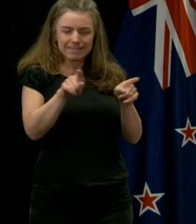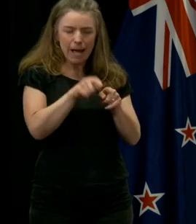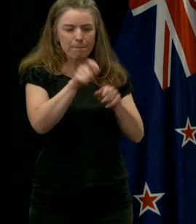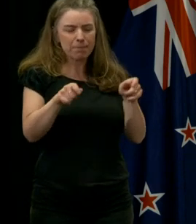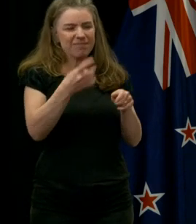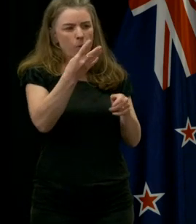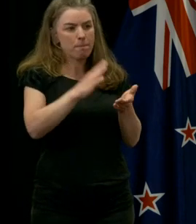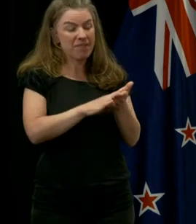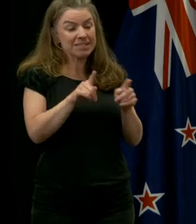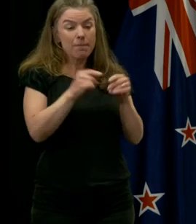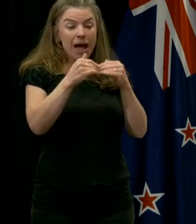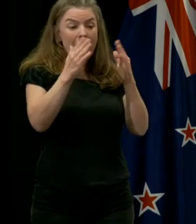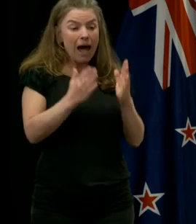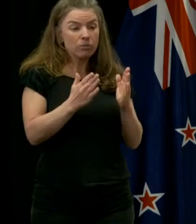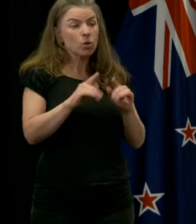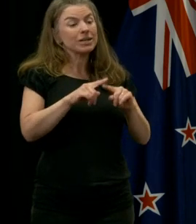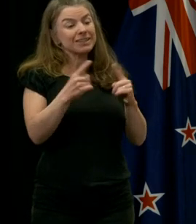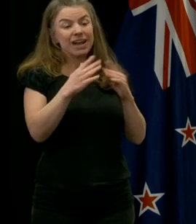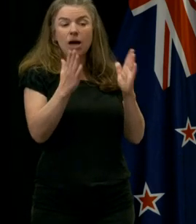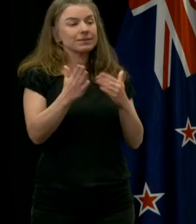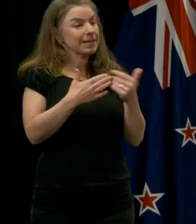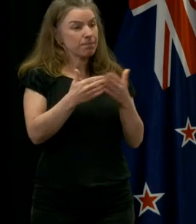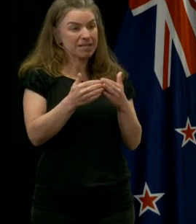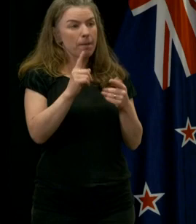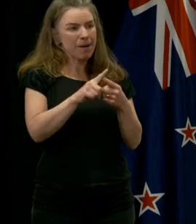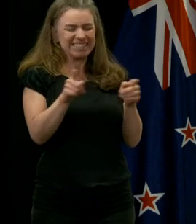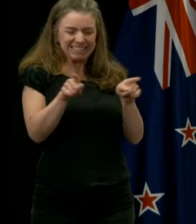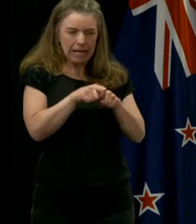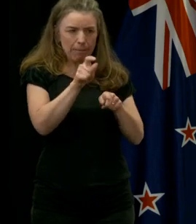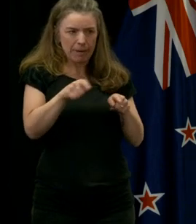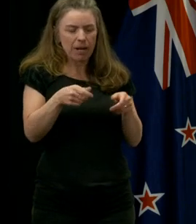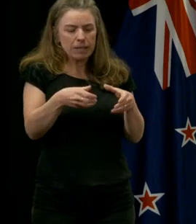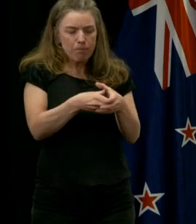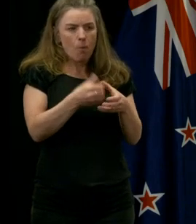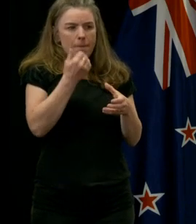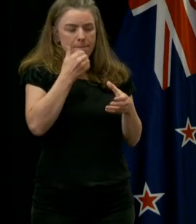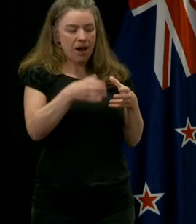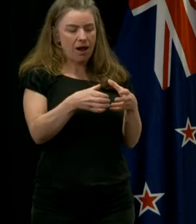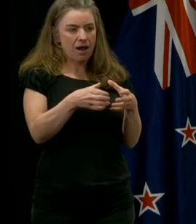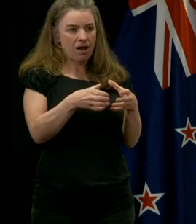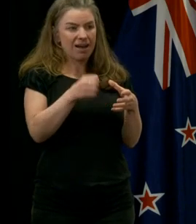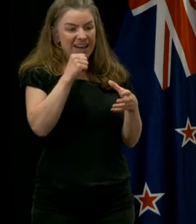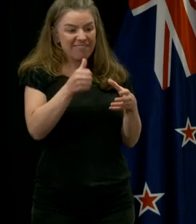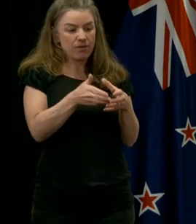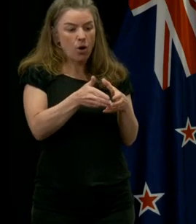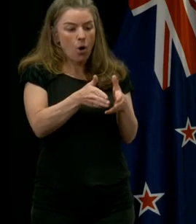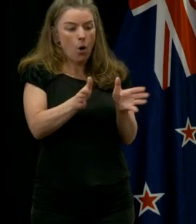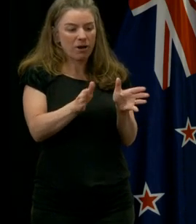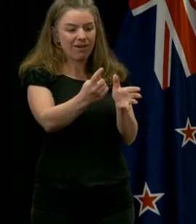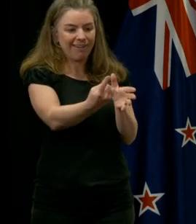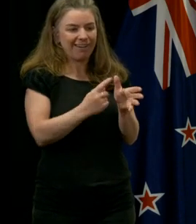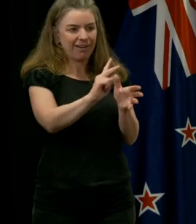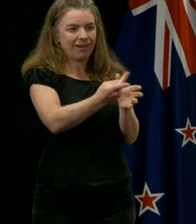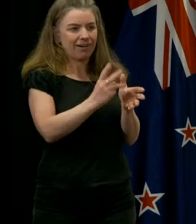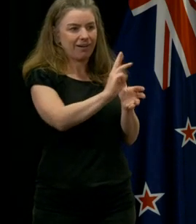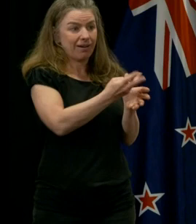group of individuals who is part of your bubble, that is the bubble you must maintain. As soon as you start opening up contact with different